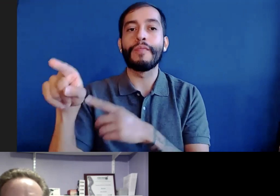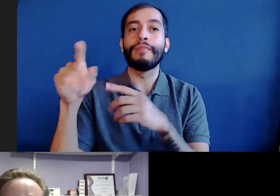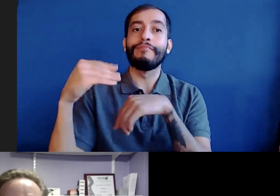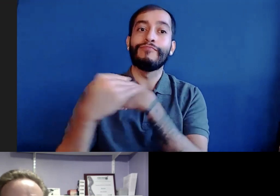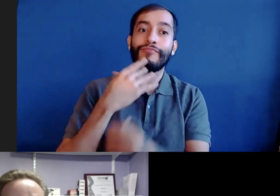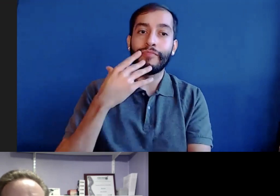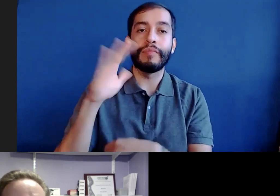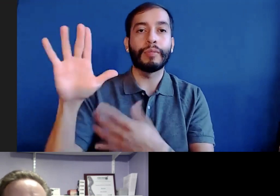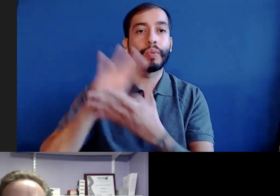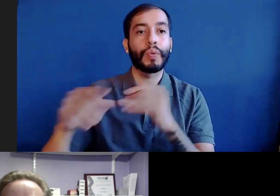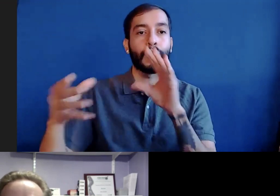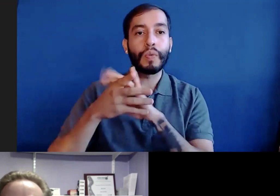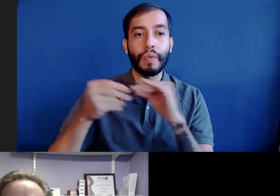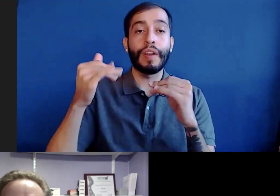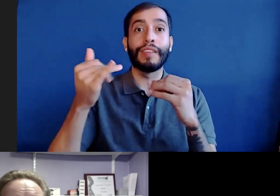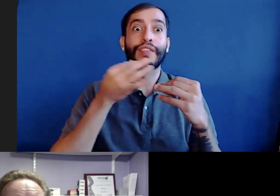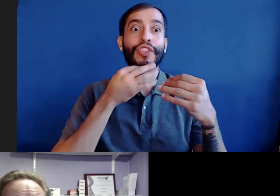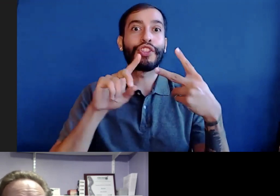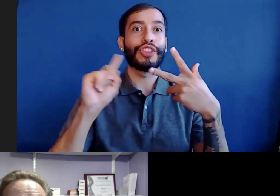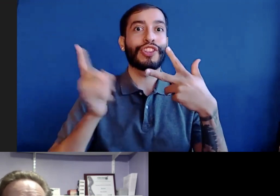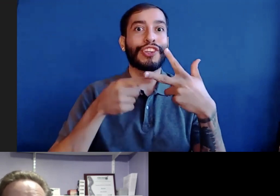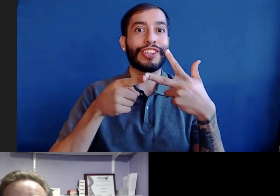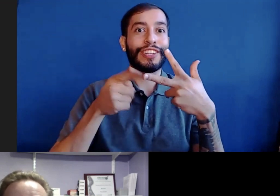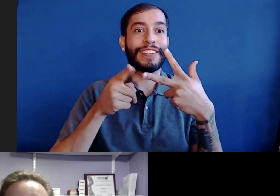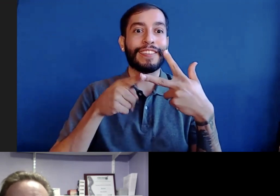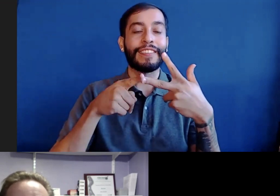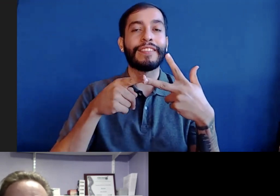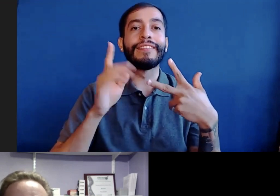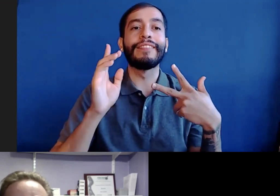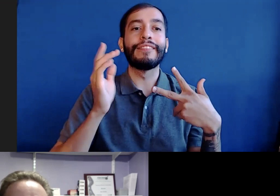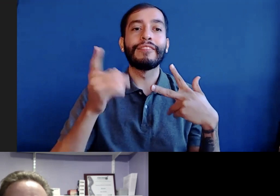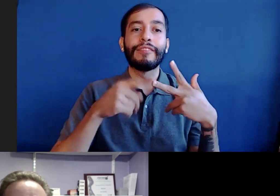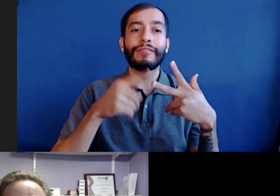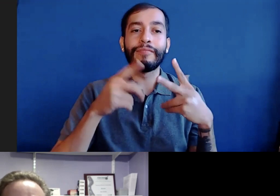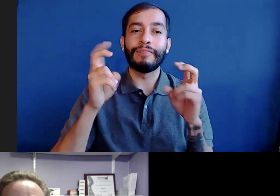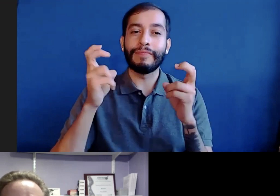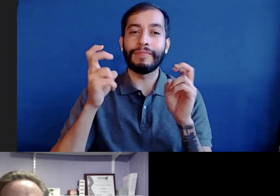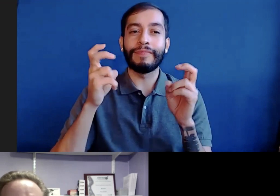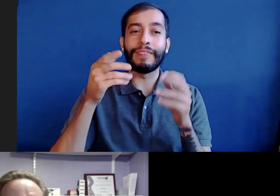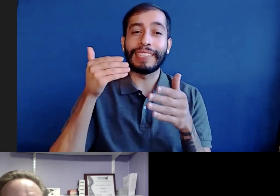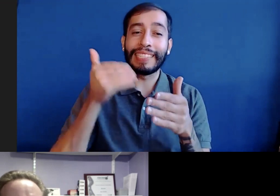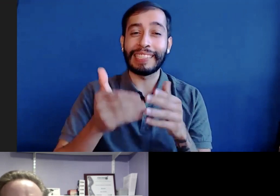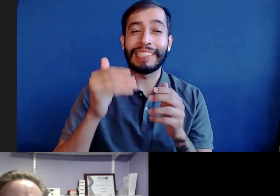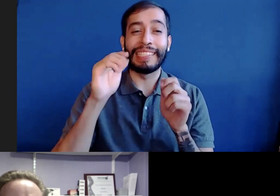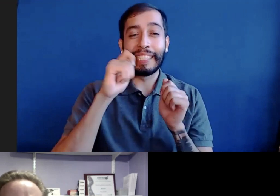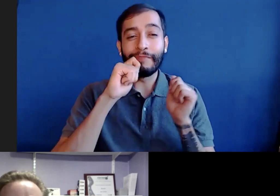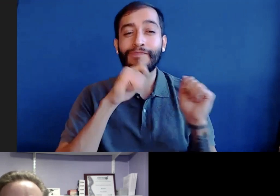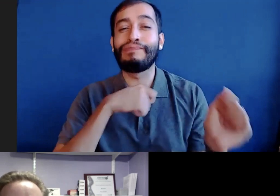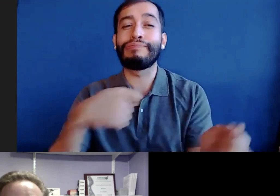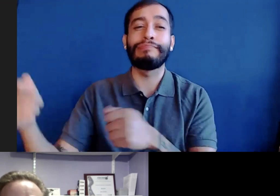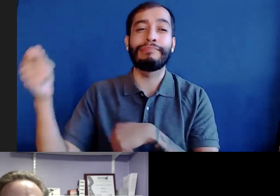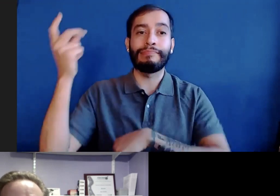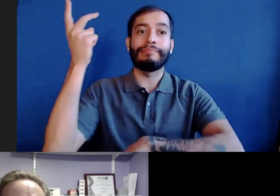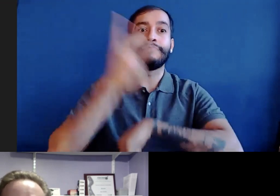filmed literally 2 days after lockdown happened in the UK. So we're kind of raring to go and to get